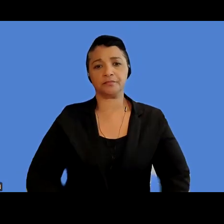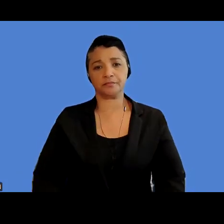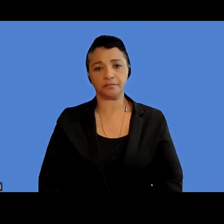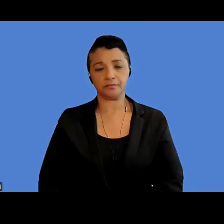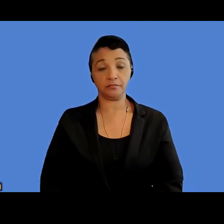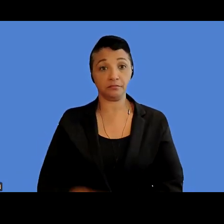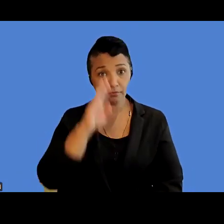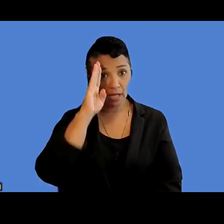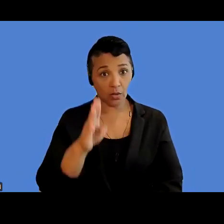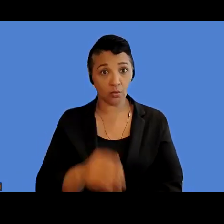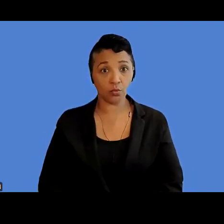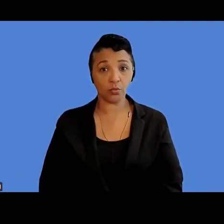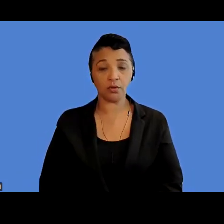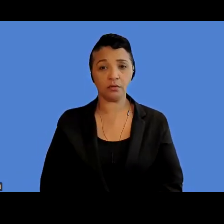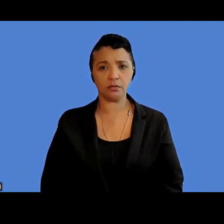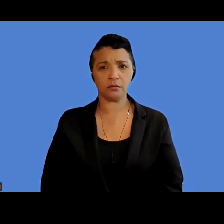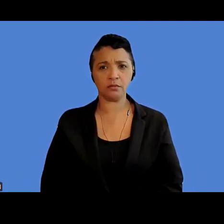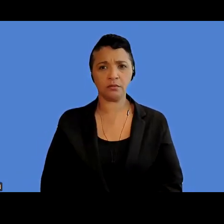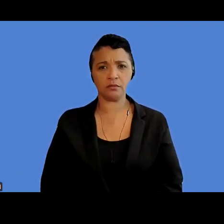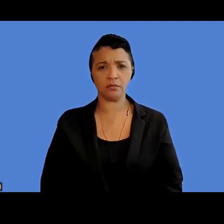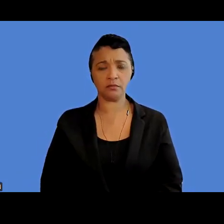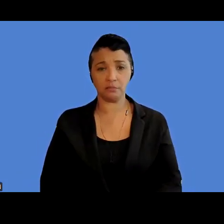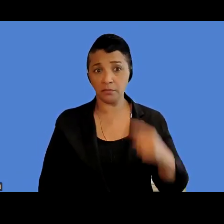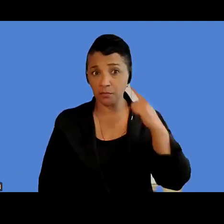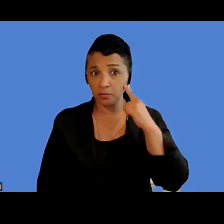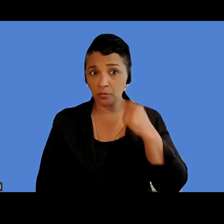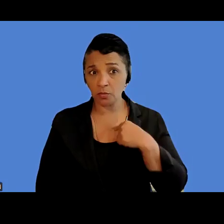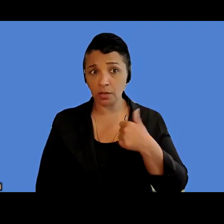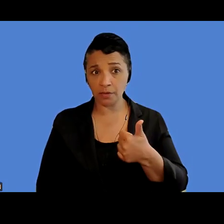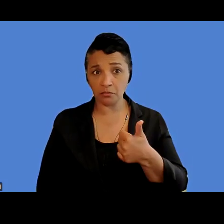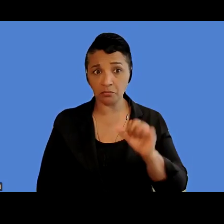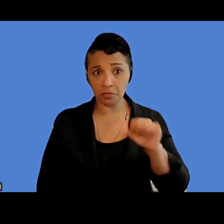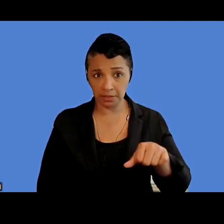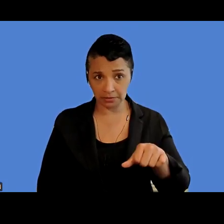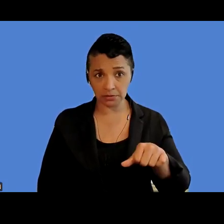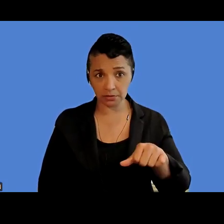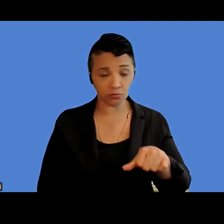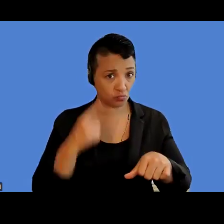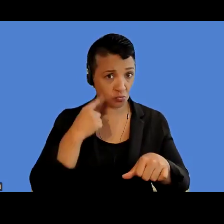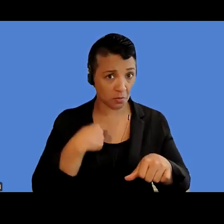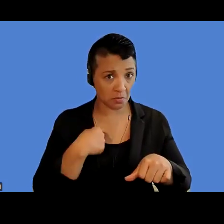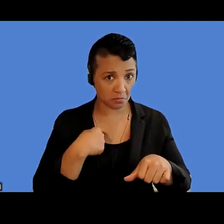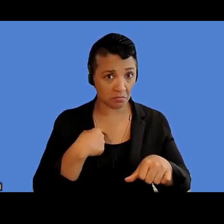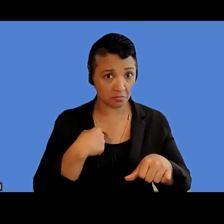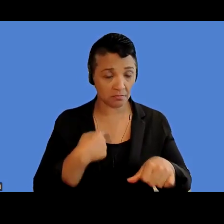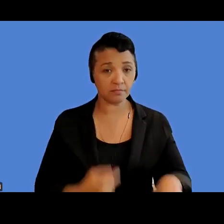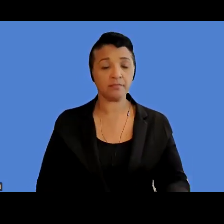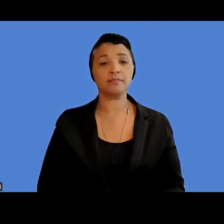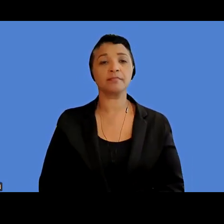Hello? Yes, Do you hear me? This is Dokiatou. we can hear you now. C'est concernant toujours